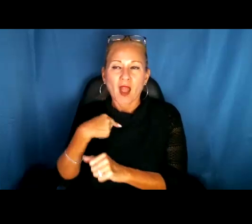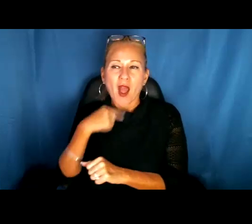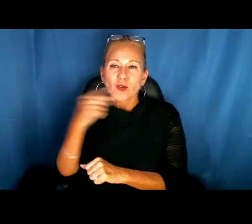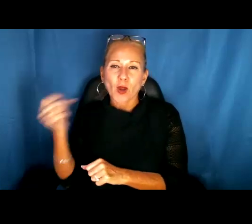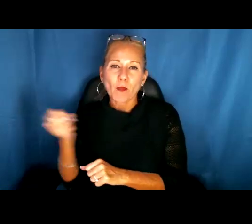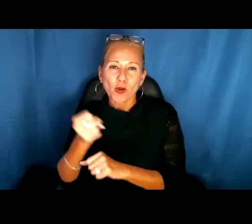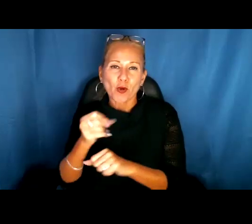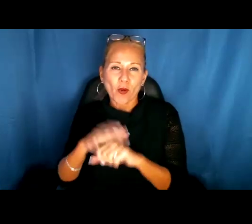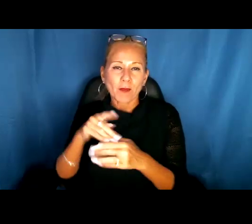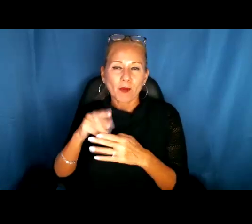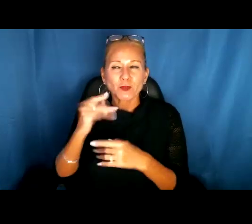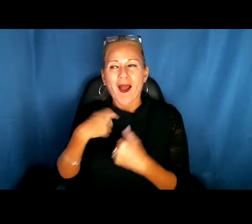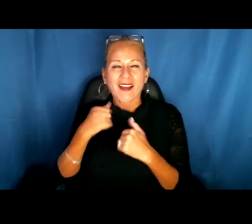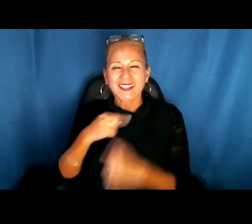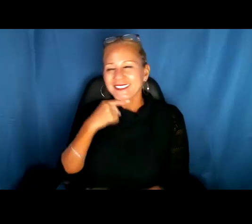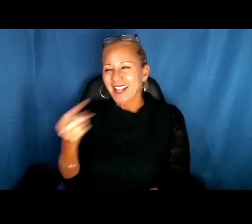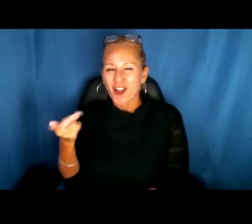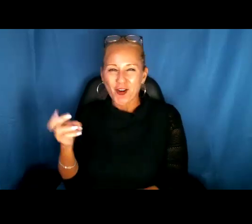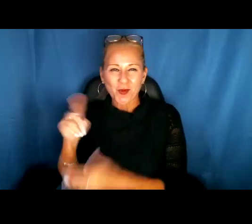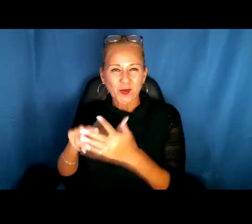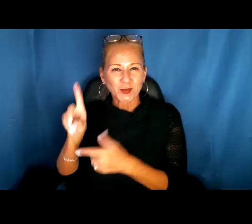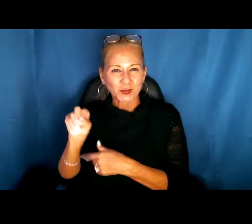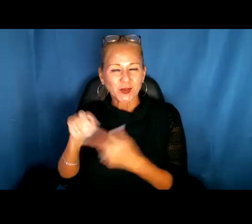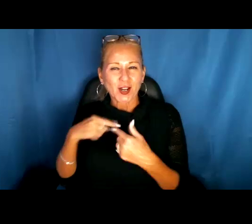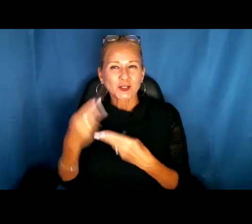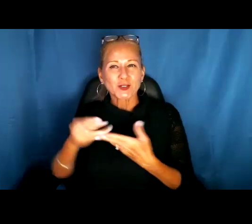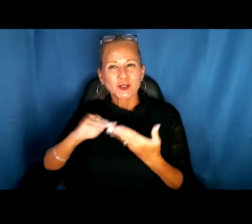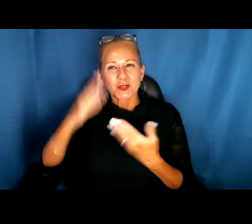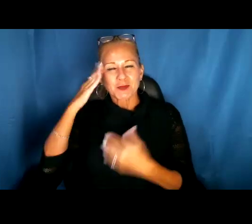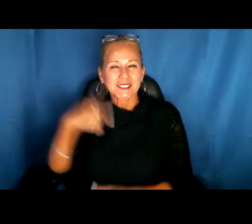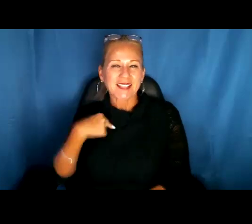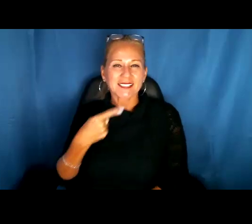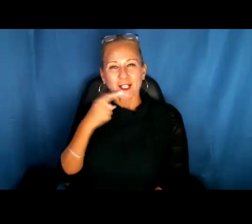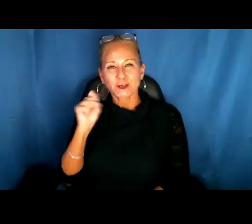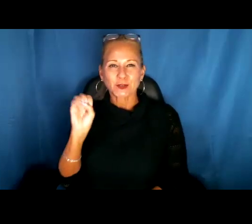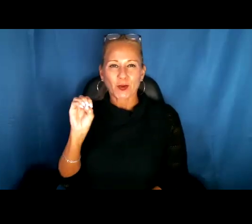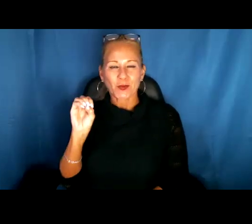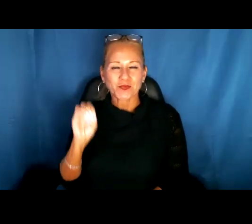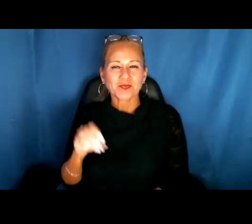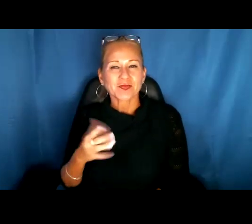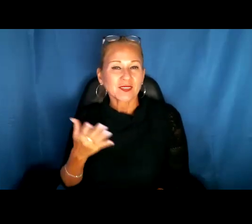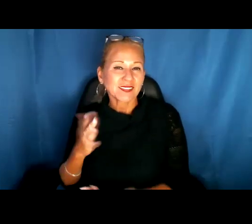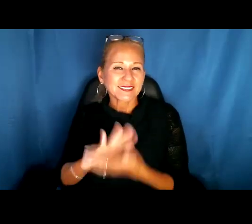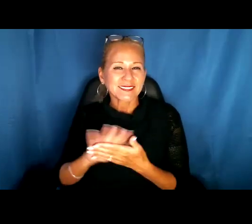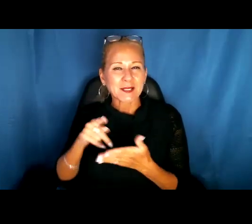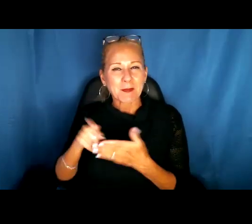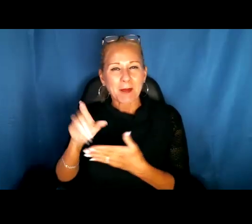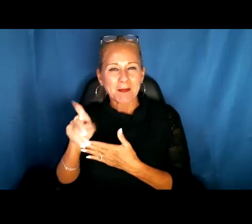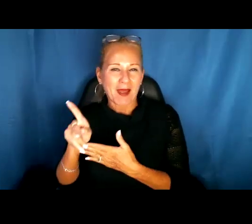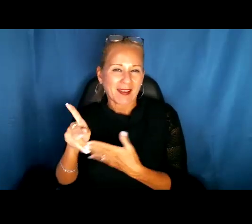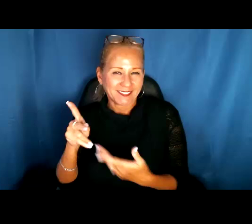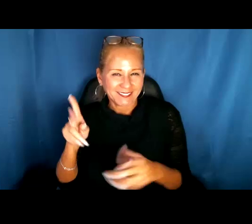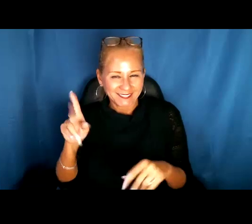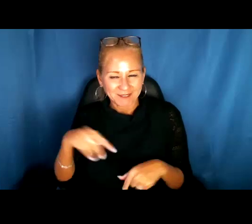on there so that I can tell her what to do and I can use the excuse because I said so. because it's a nice payback for when I was a kid.